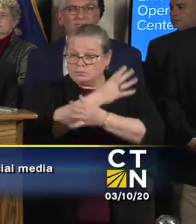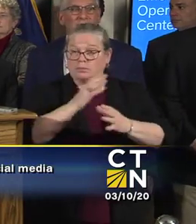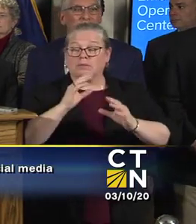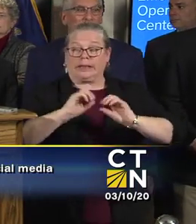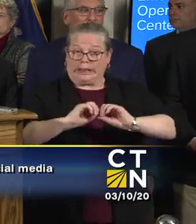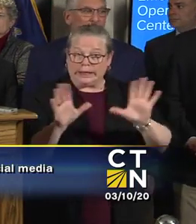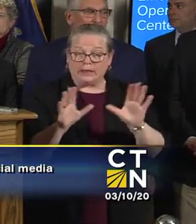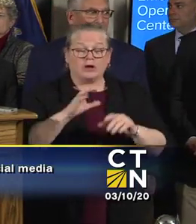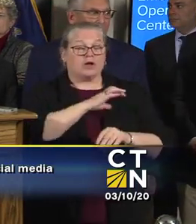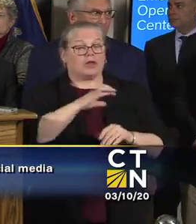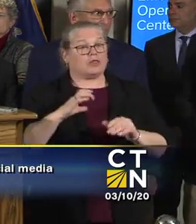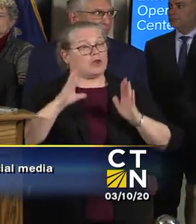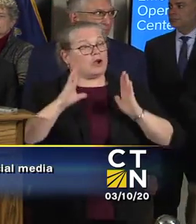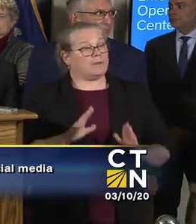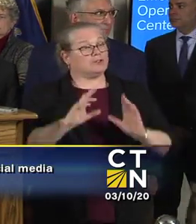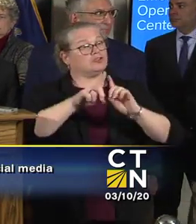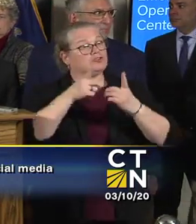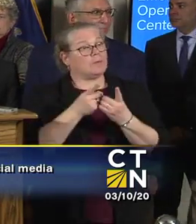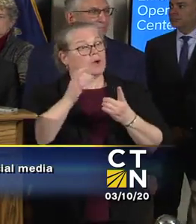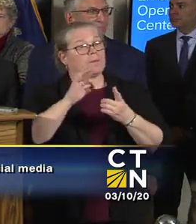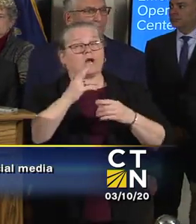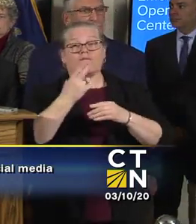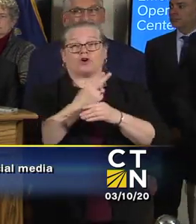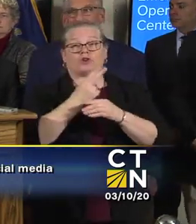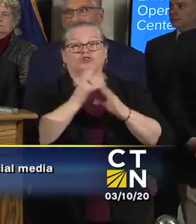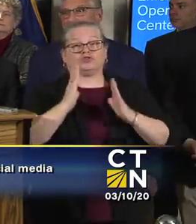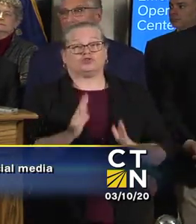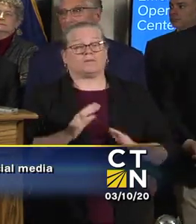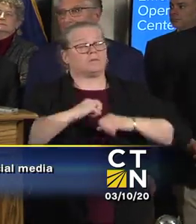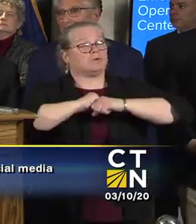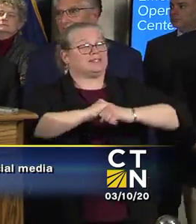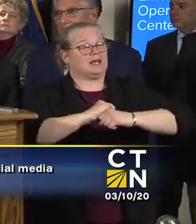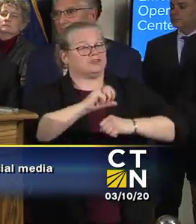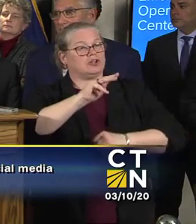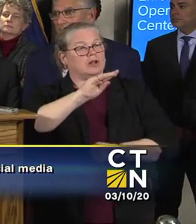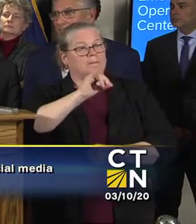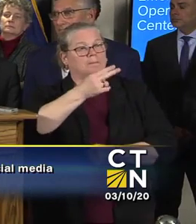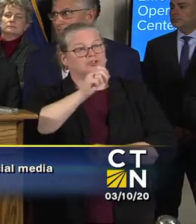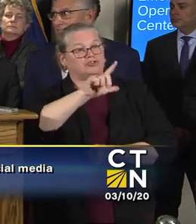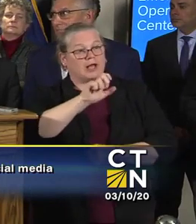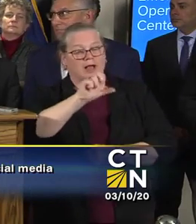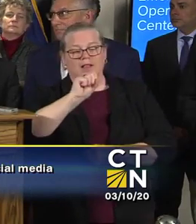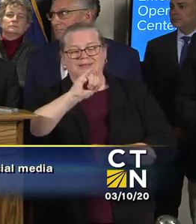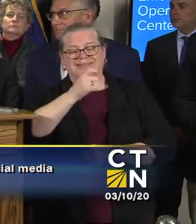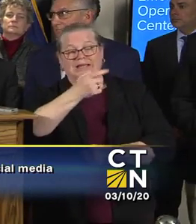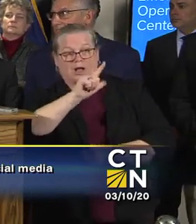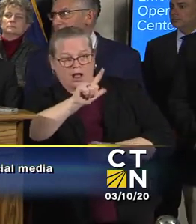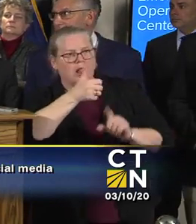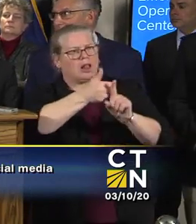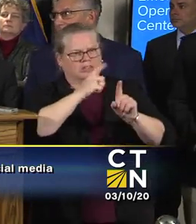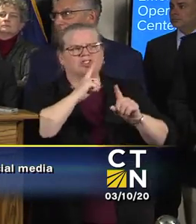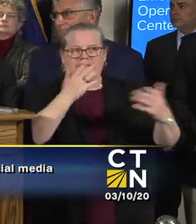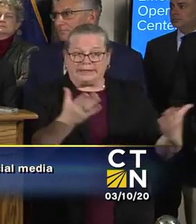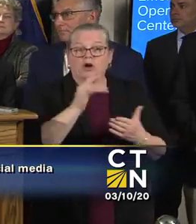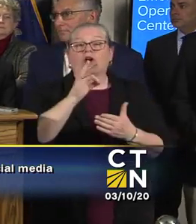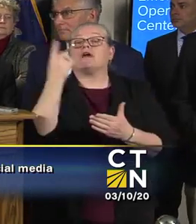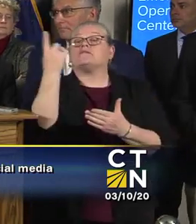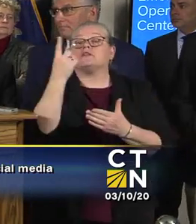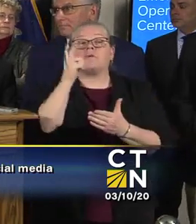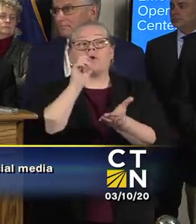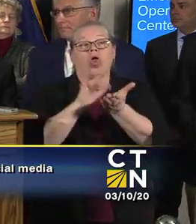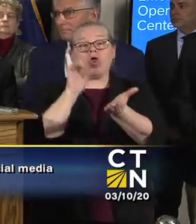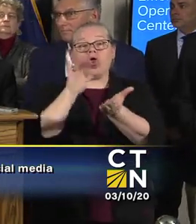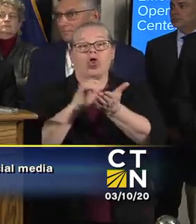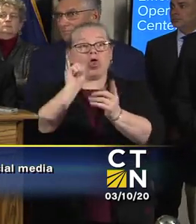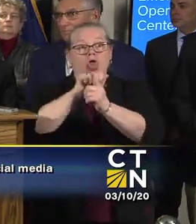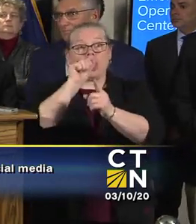Consumer Protection, Michelle Siegel, who's here in the Attorney General's office, will take aggressive action against anyone who uses